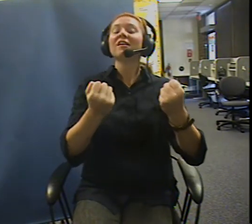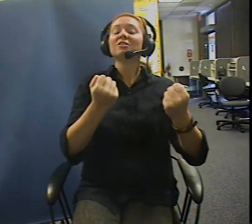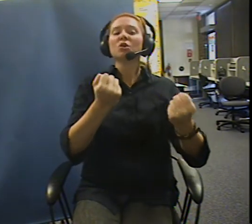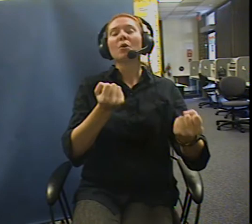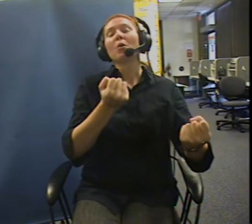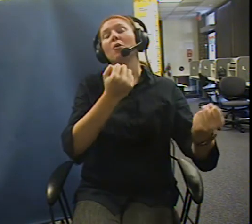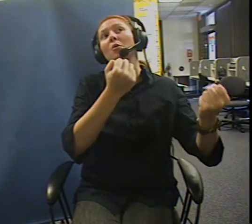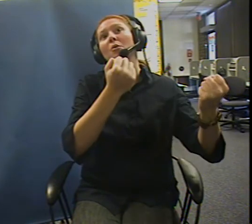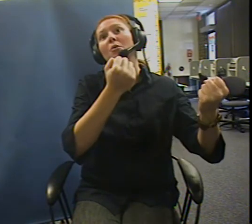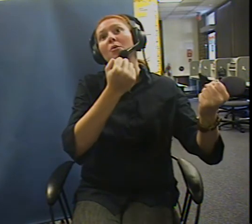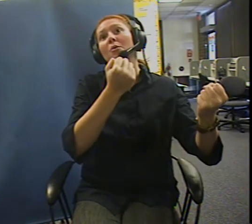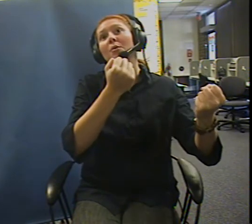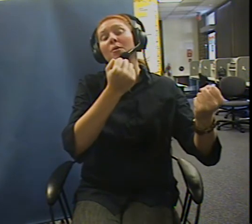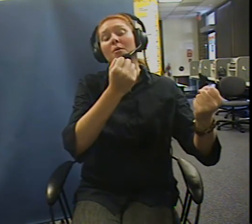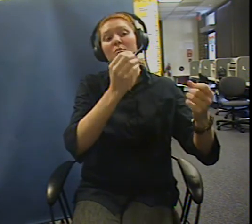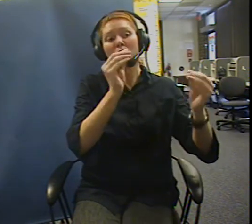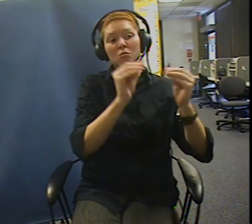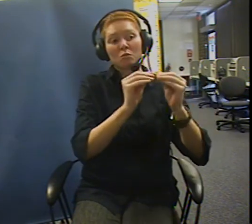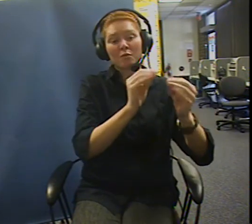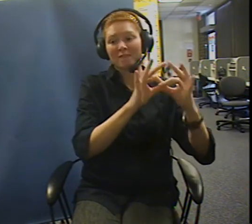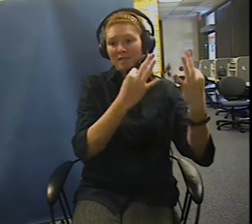families also spent money on automobiles.